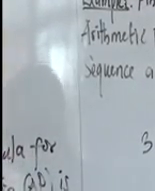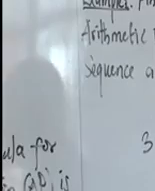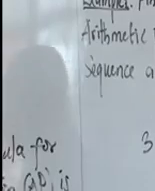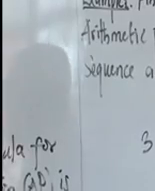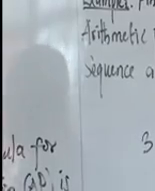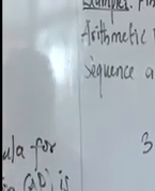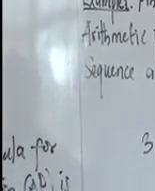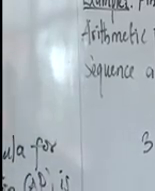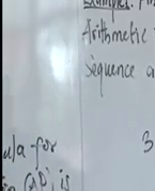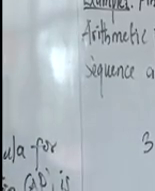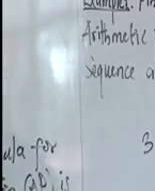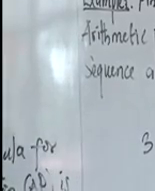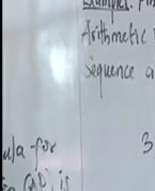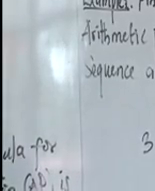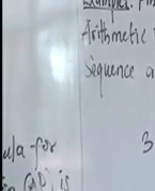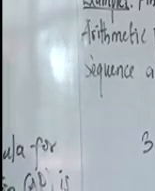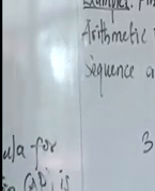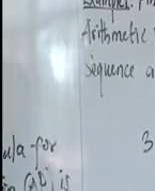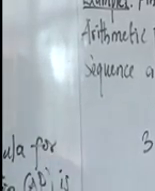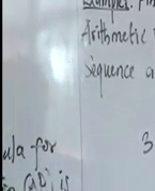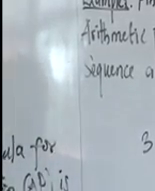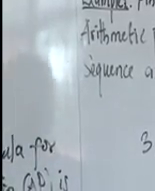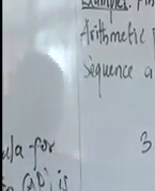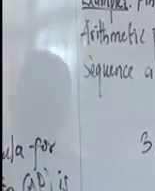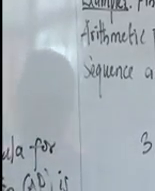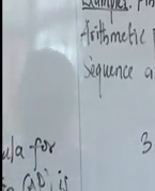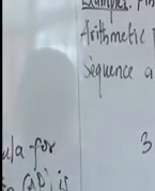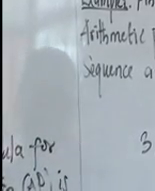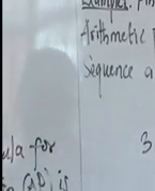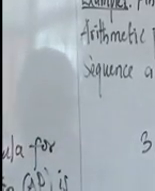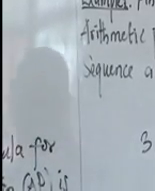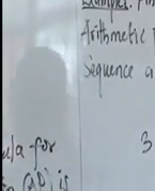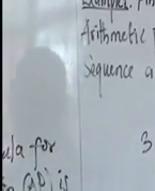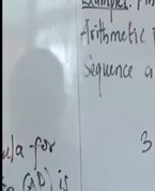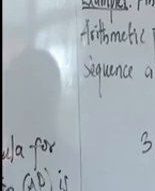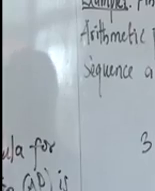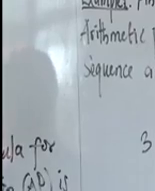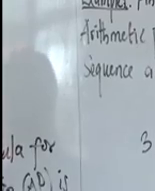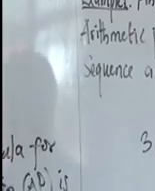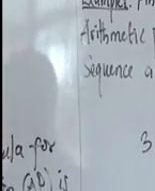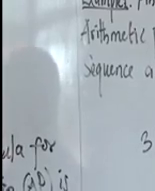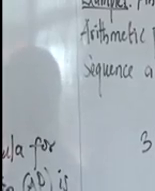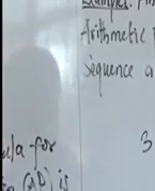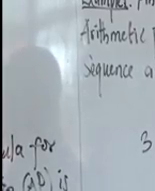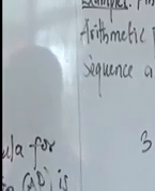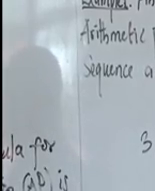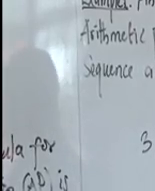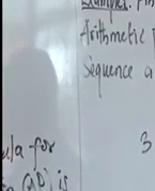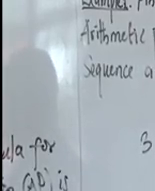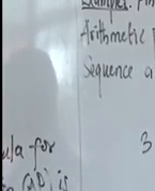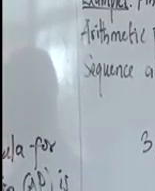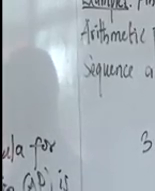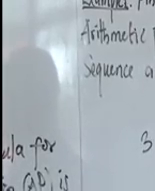get as many number of terms we want to what? Establish. Now, quickly, the next thing to do as